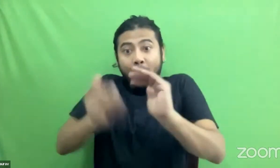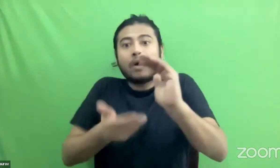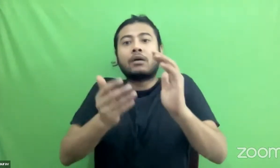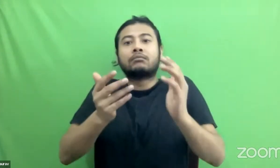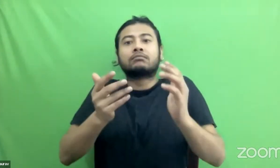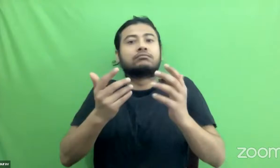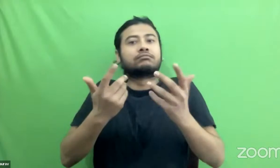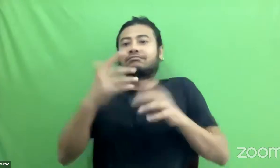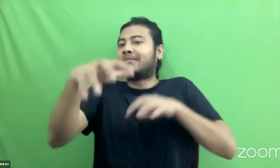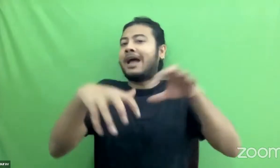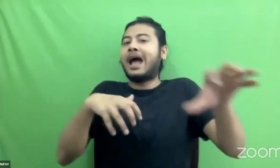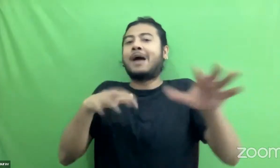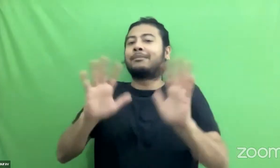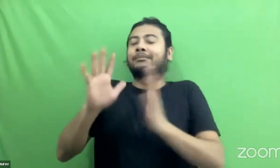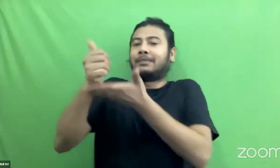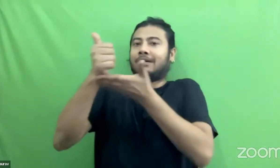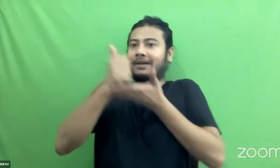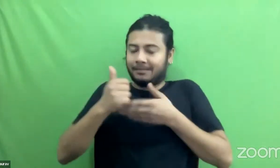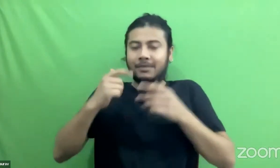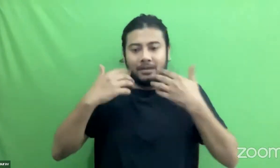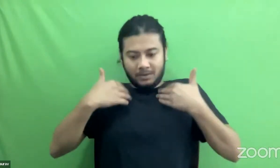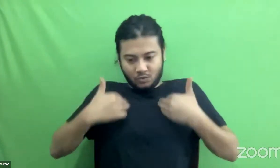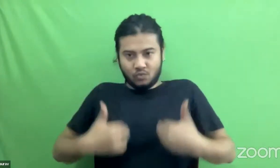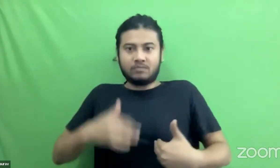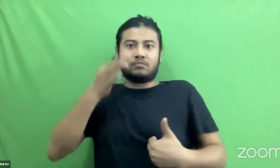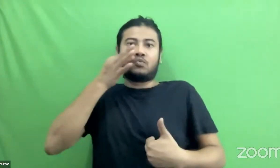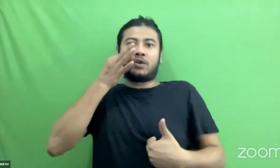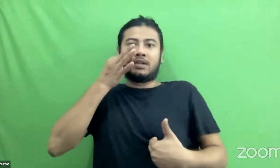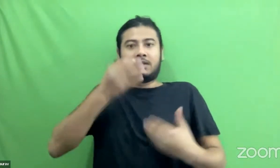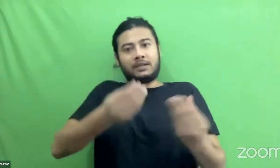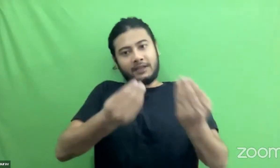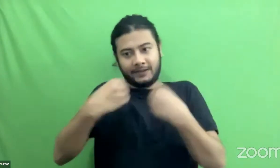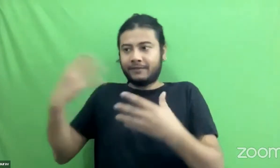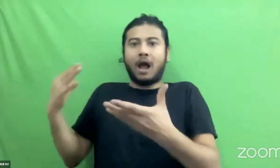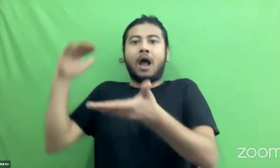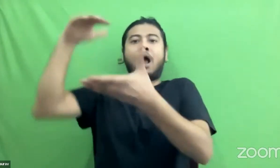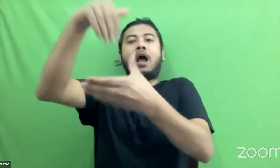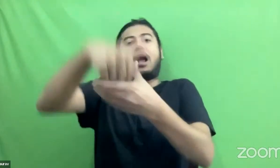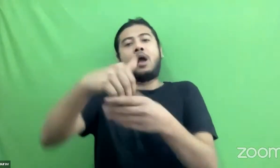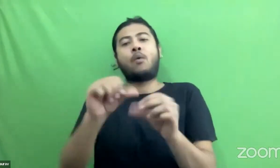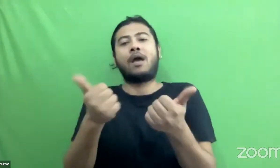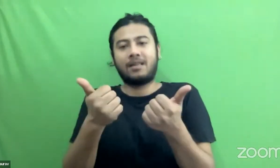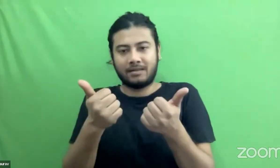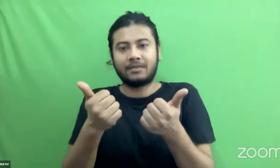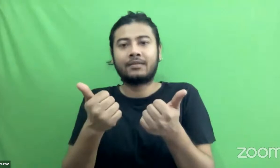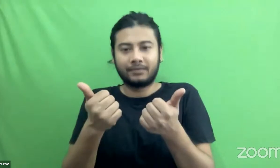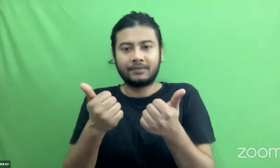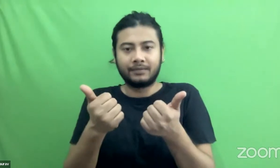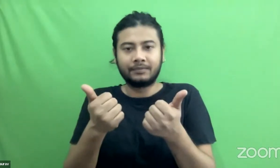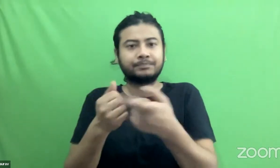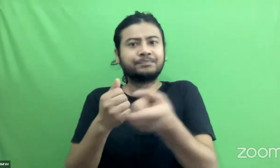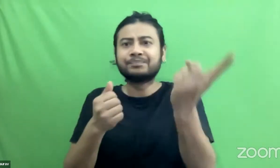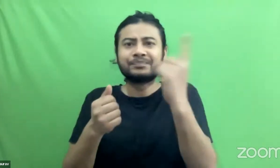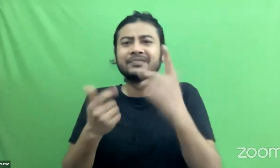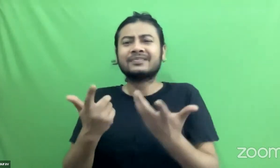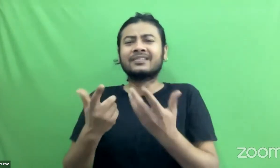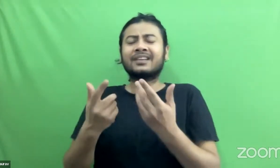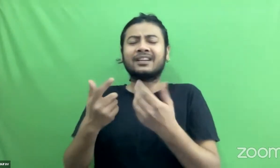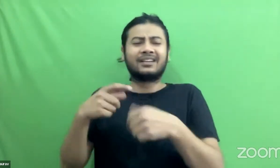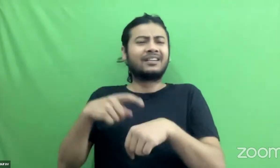Okay, so don't think whatever we are spending 1 hour here and daily I'm chanting 2 rounds, 3 rounds, such a time waste. No, it is not time